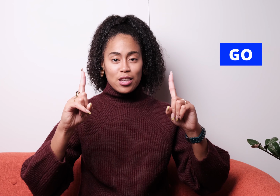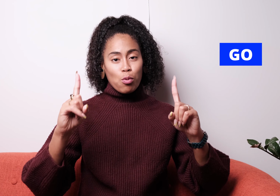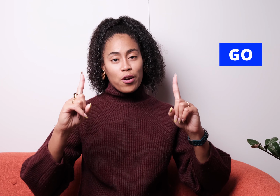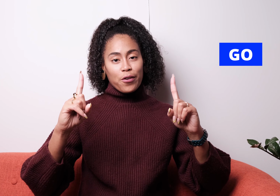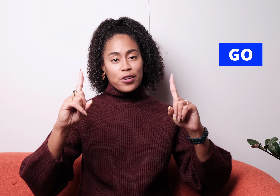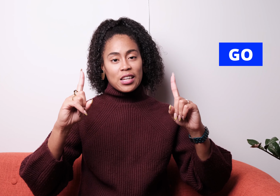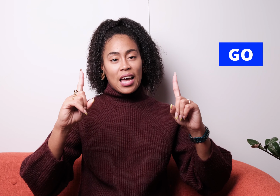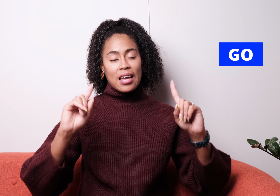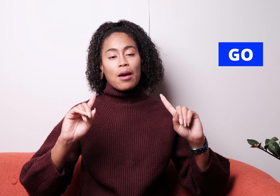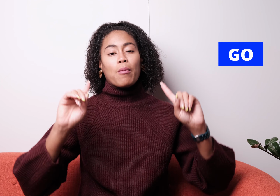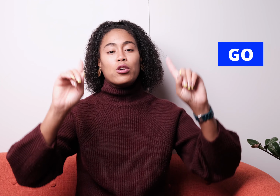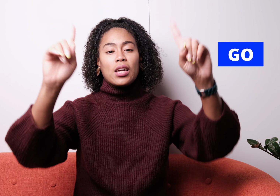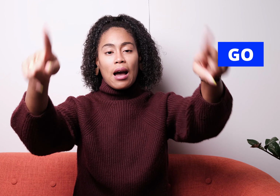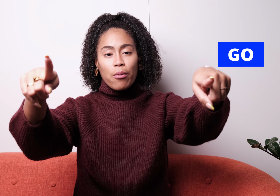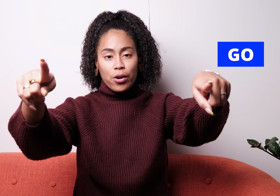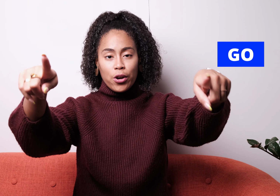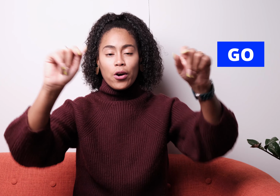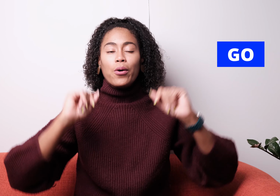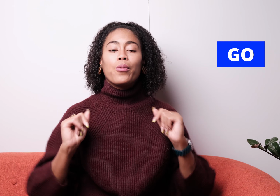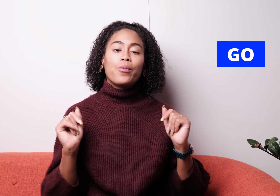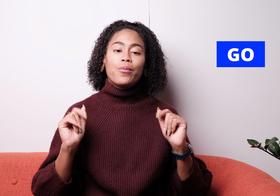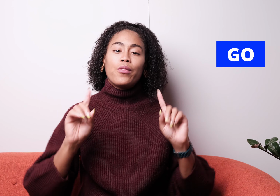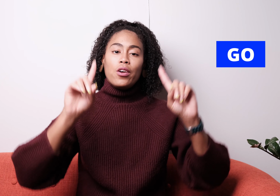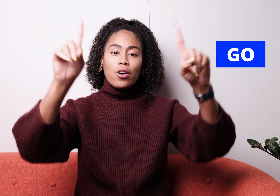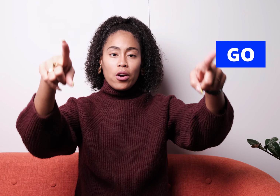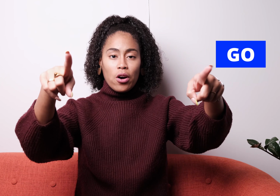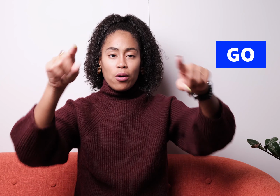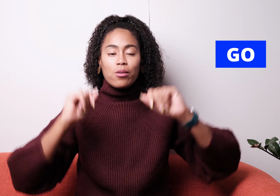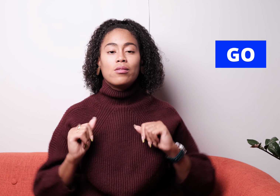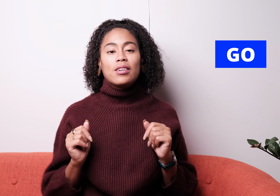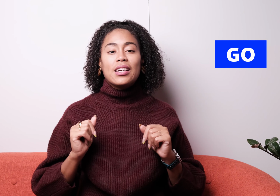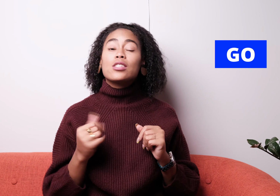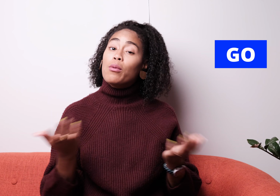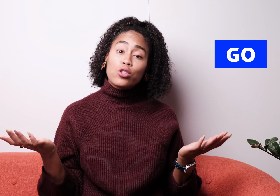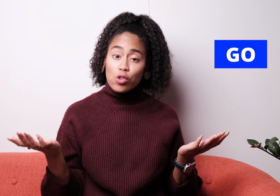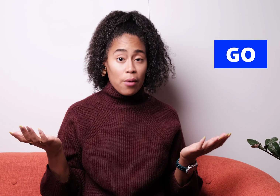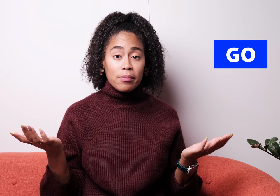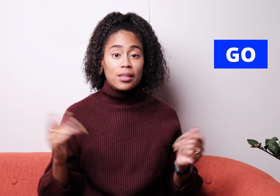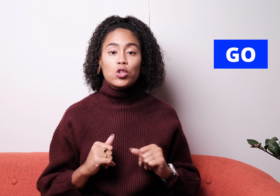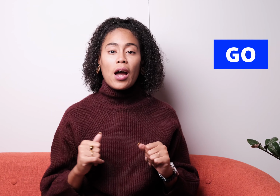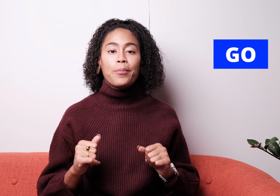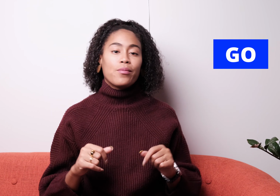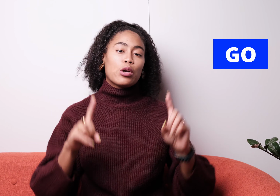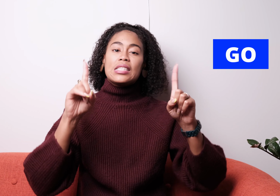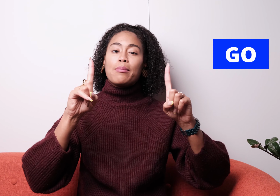pointer fingers again, and we're pushing outward. Go. Go. Right? So I want you to try it with me. Let's try. Pretty